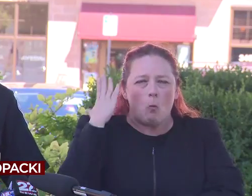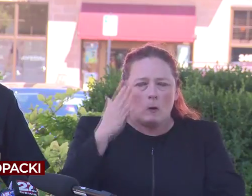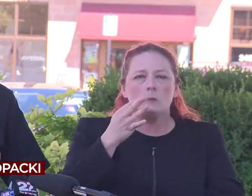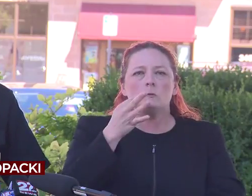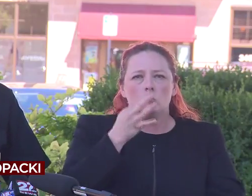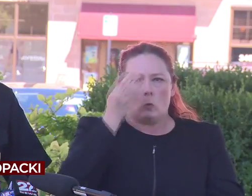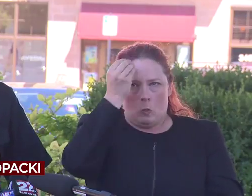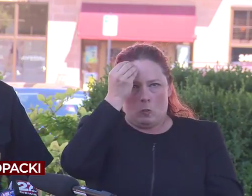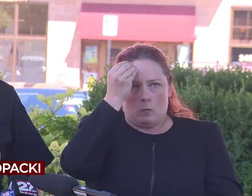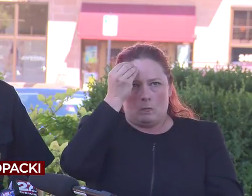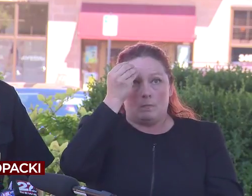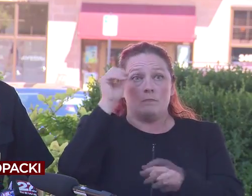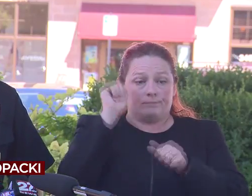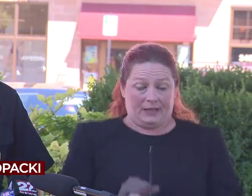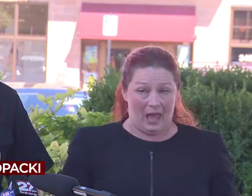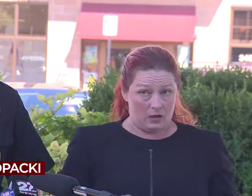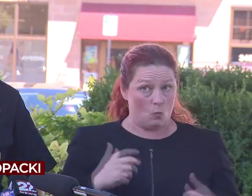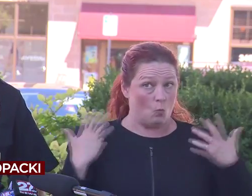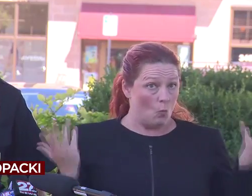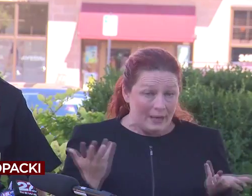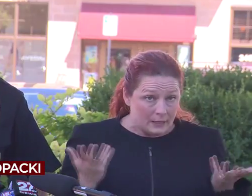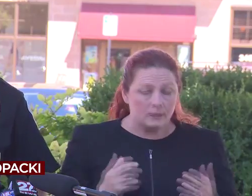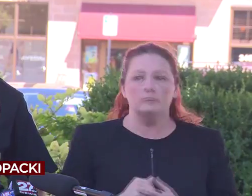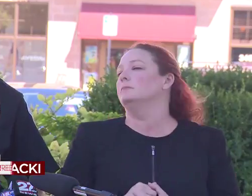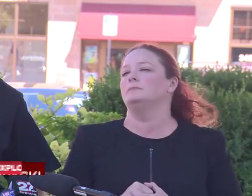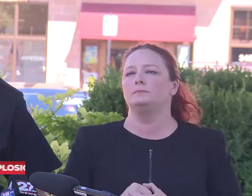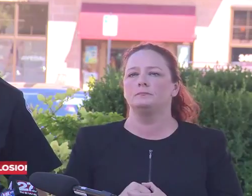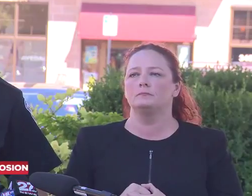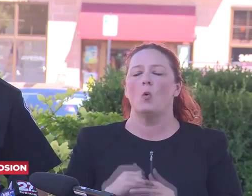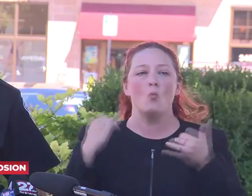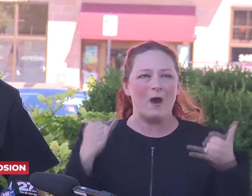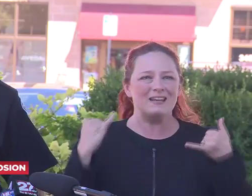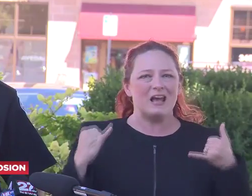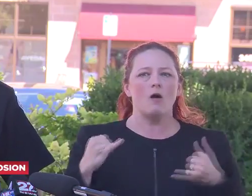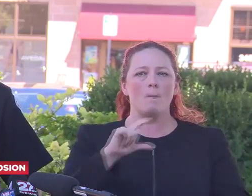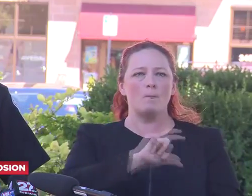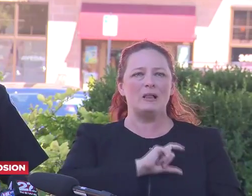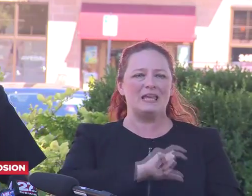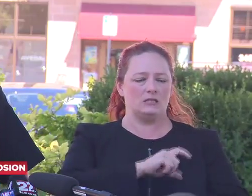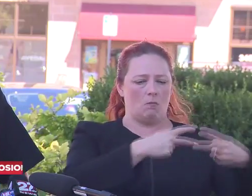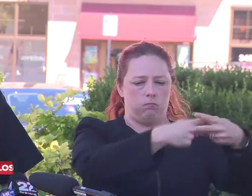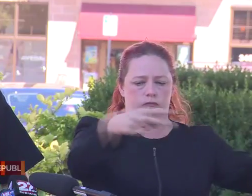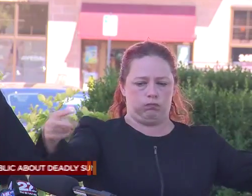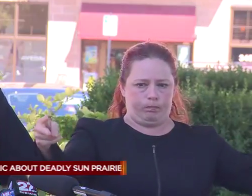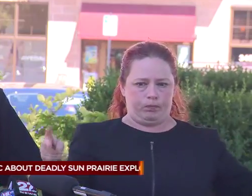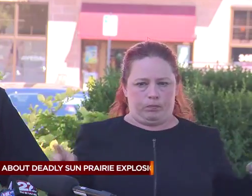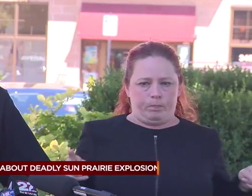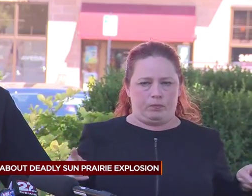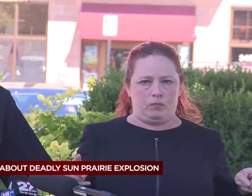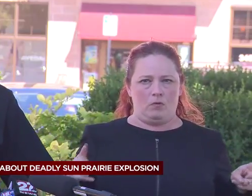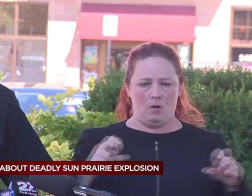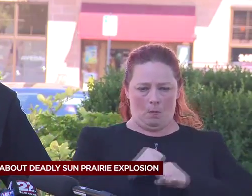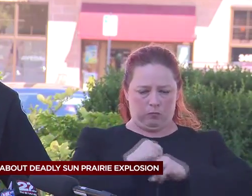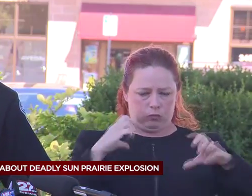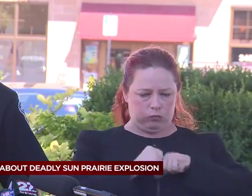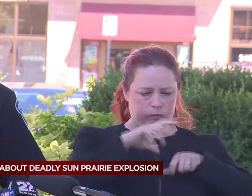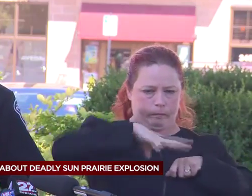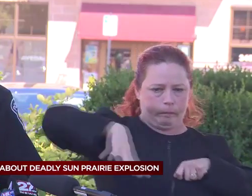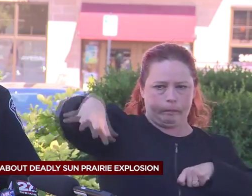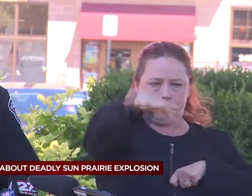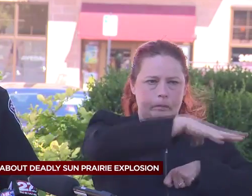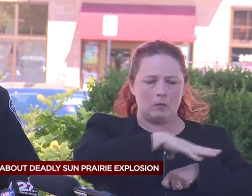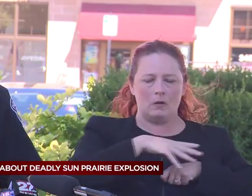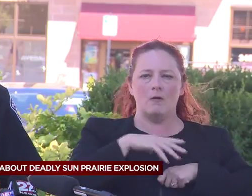can turn over the scene that's fenced in right now. We can turn that over for investigative purposes, meaning there will not